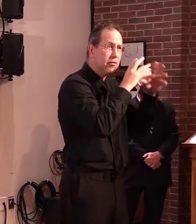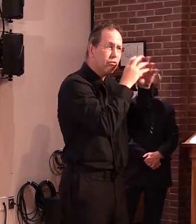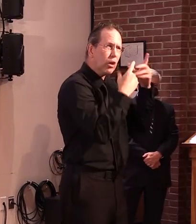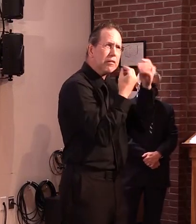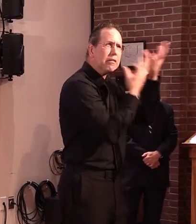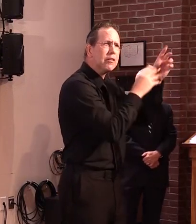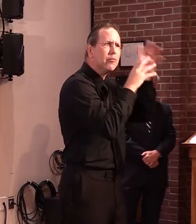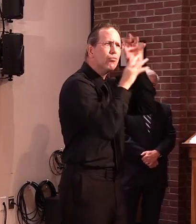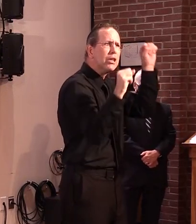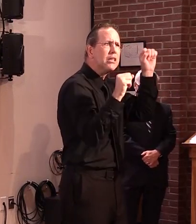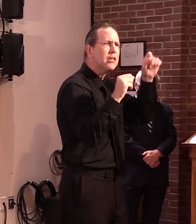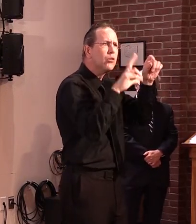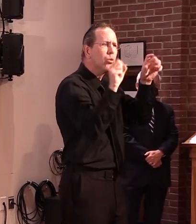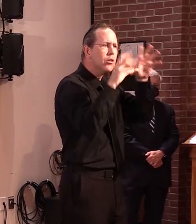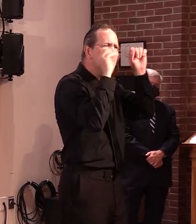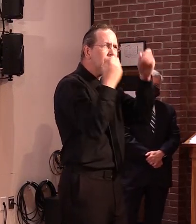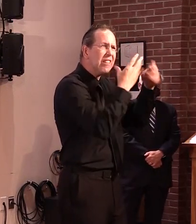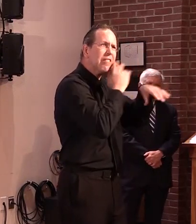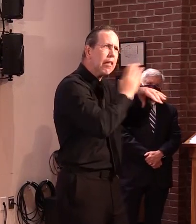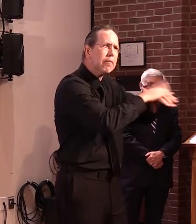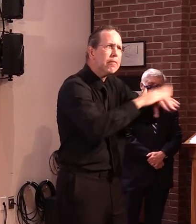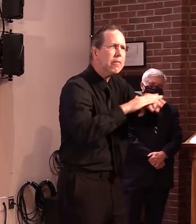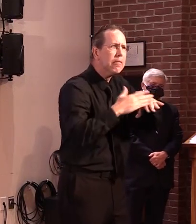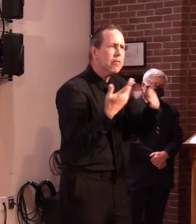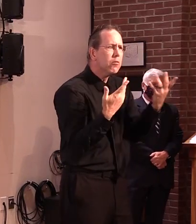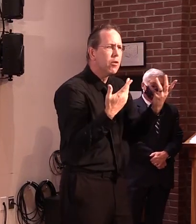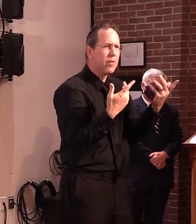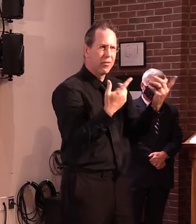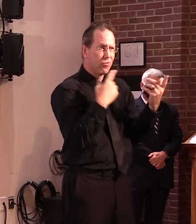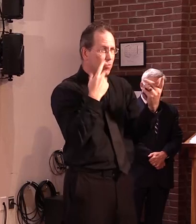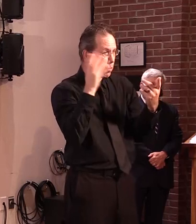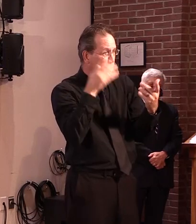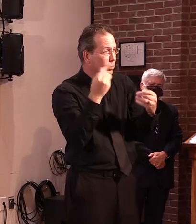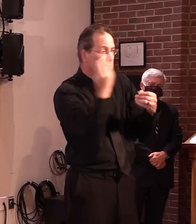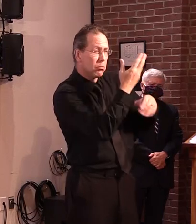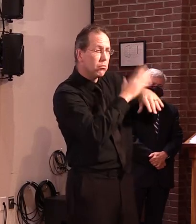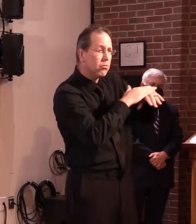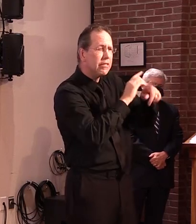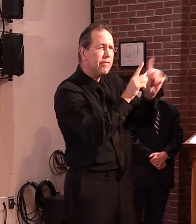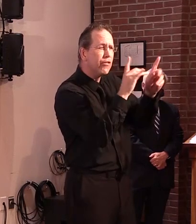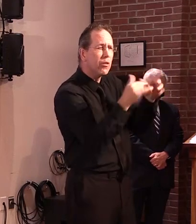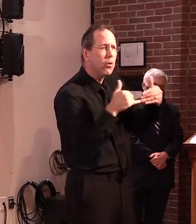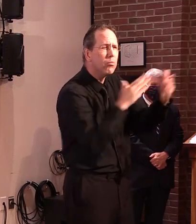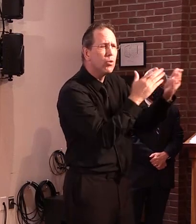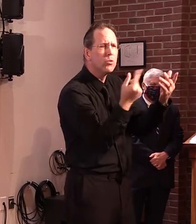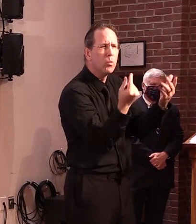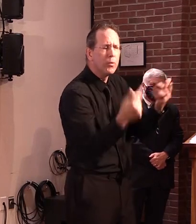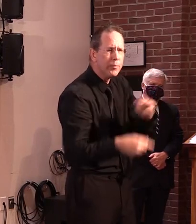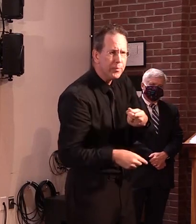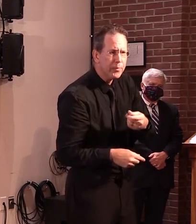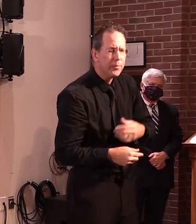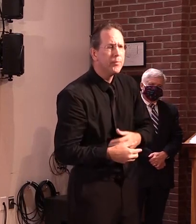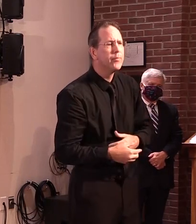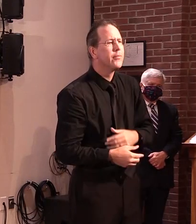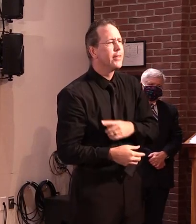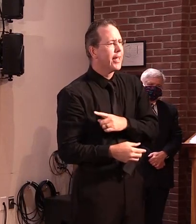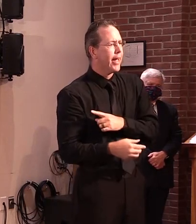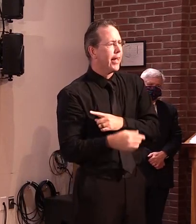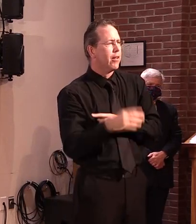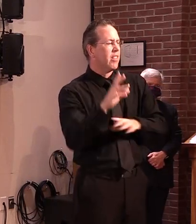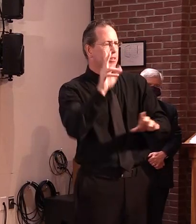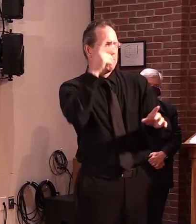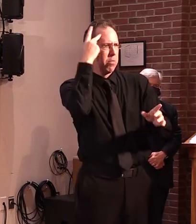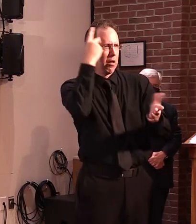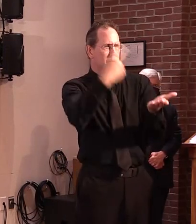you can make those kinds of direct extrapolations, because on every public health crisis that I've ever